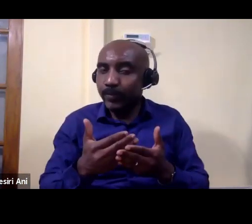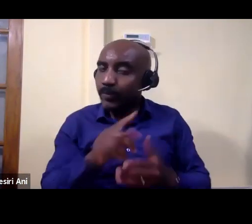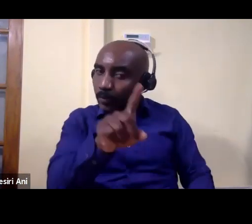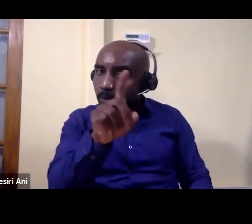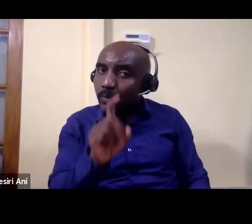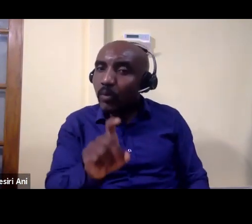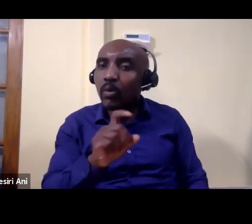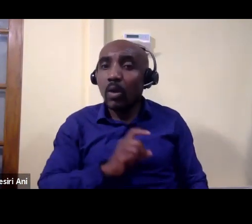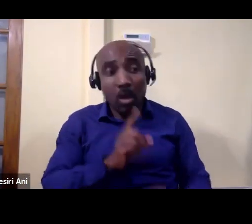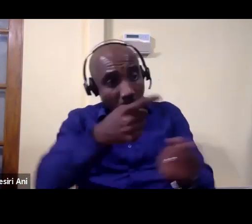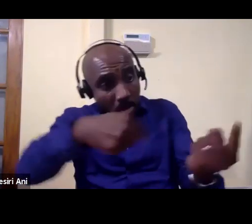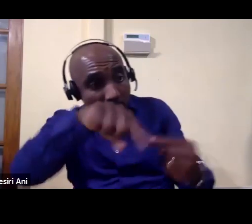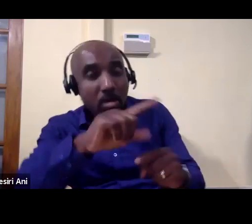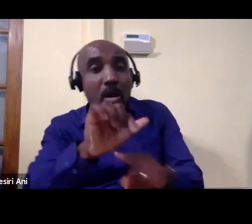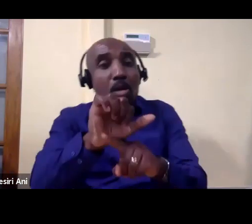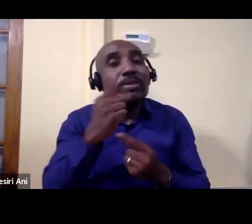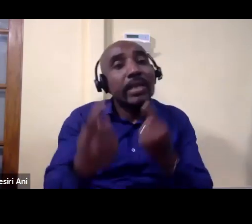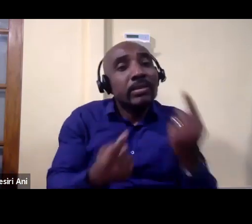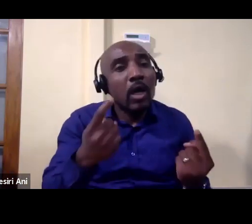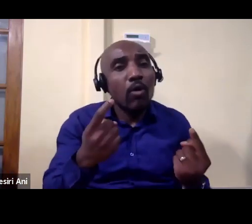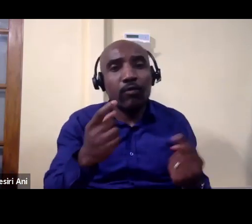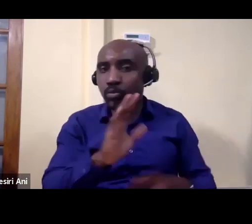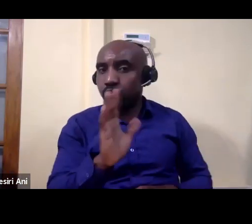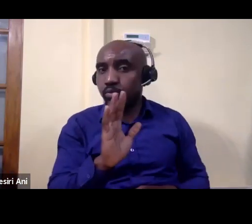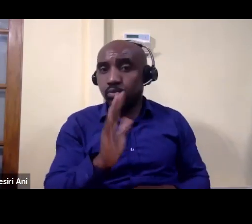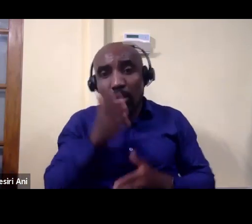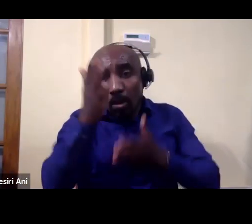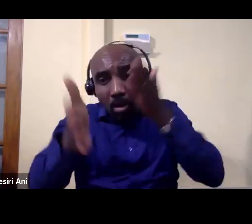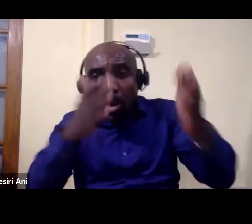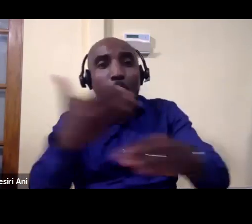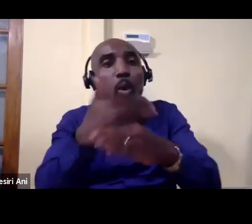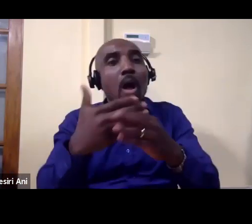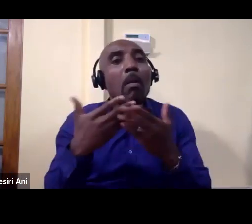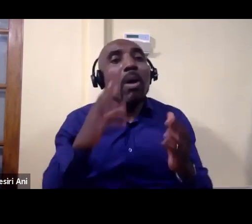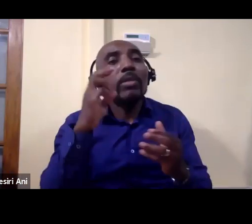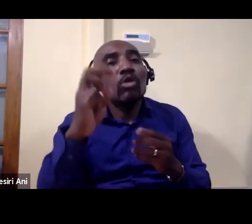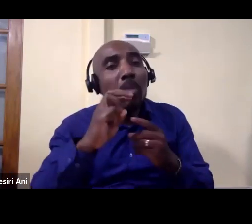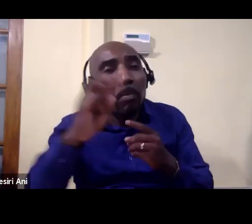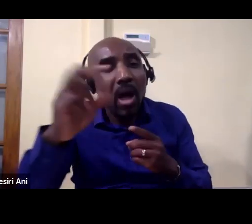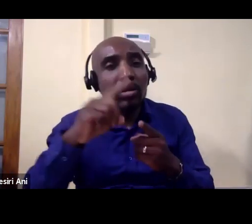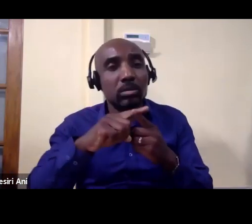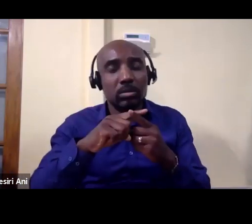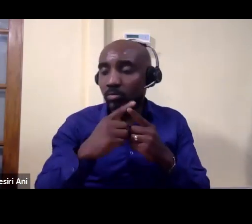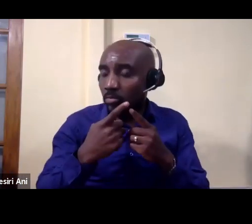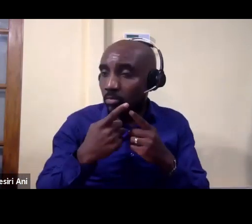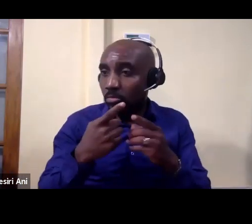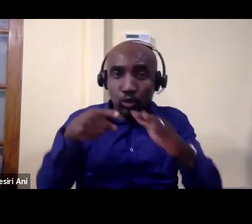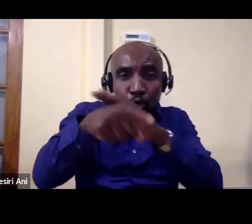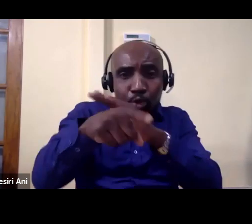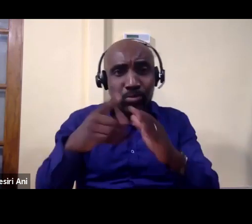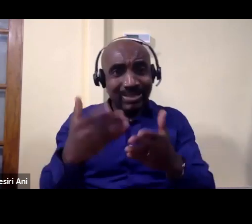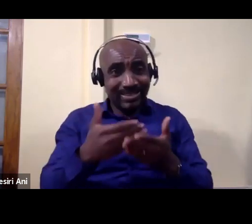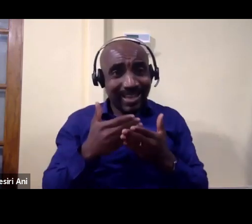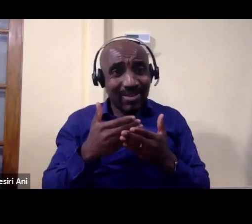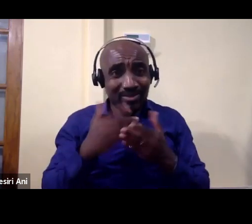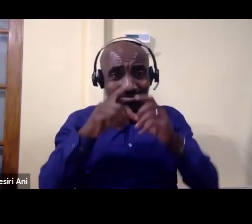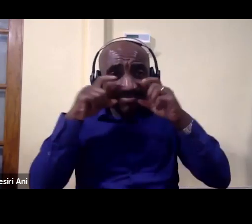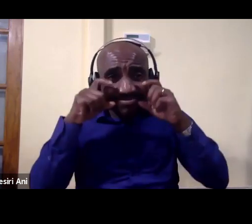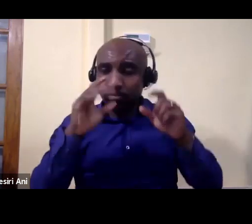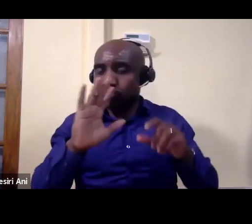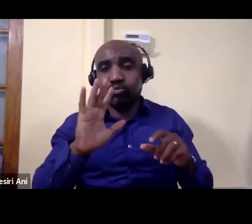able to protect themselves when they're going to work on public transport or at work. There's this